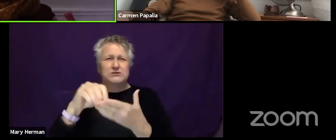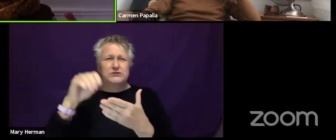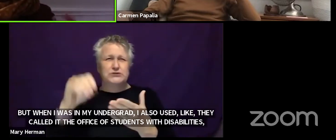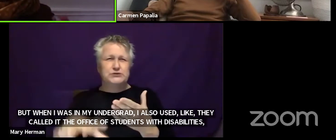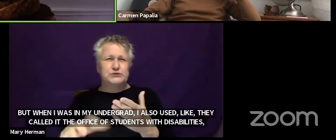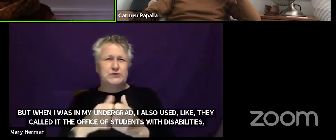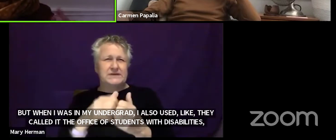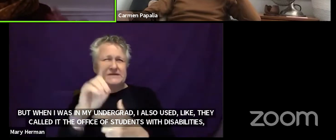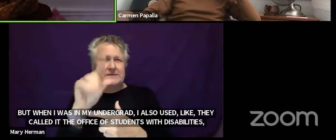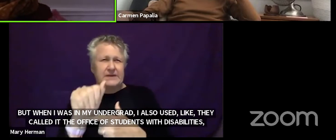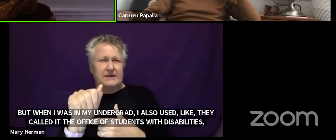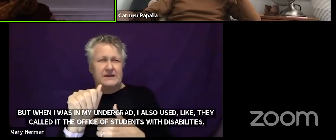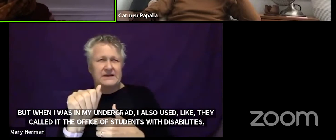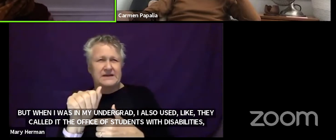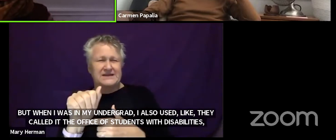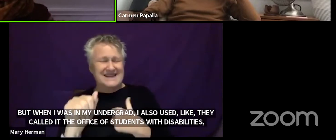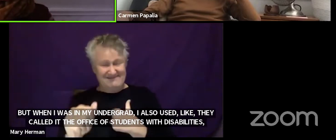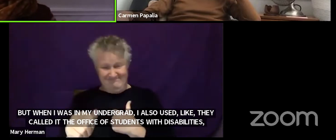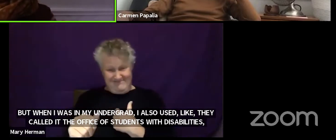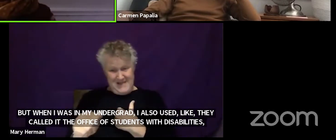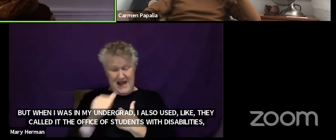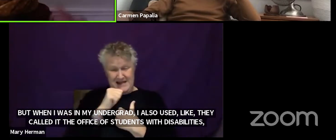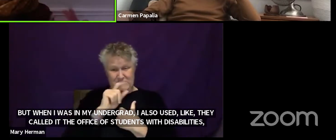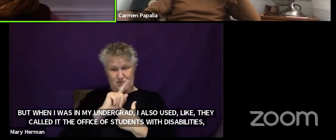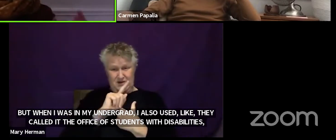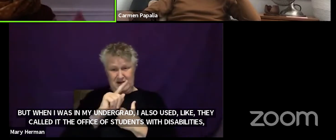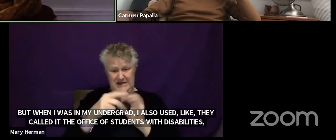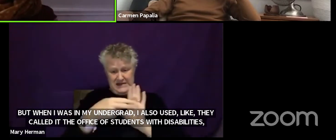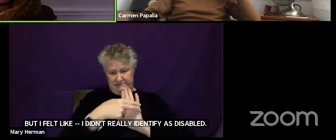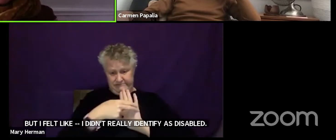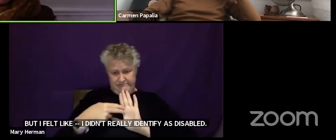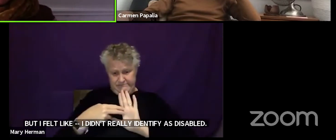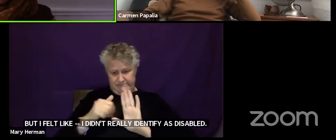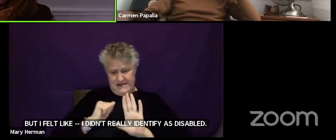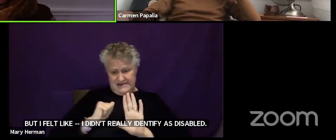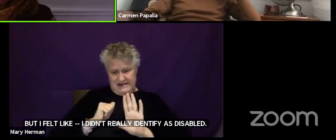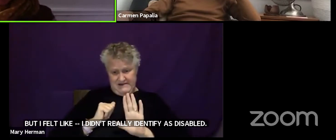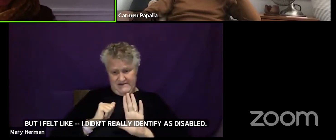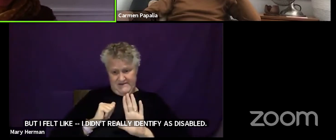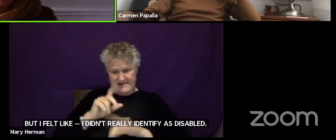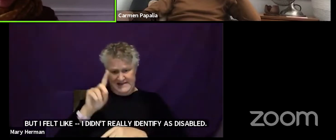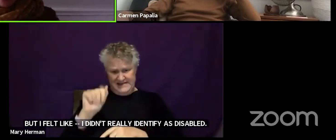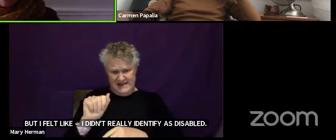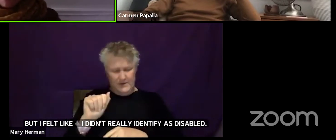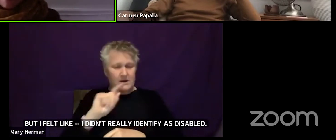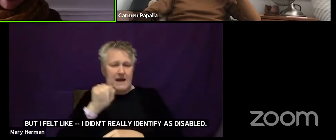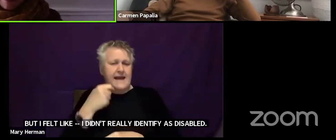like I didn't really identify as disabled. I just had an illness. And anyhow,